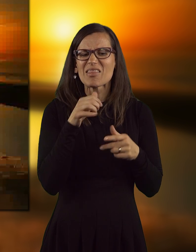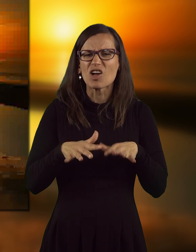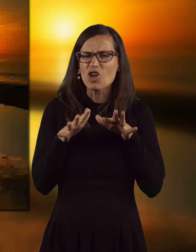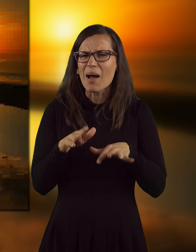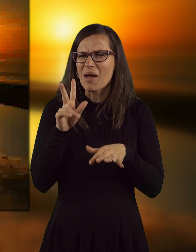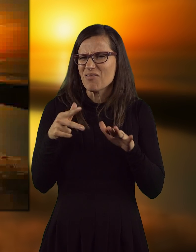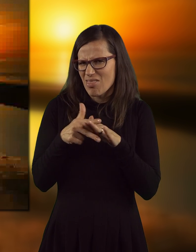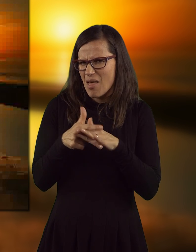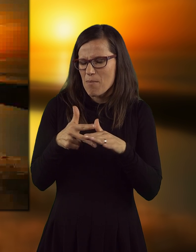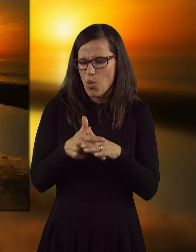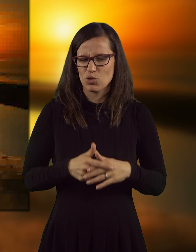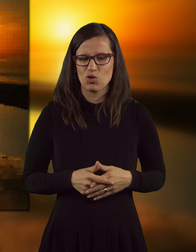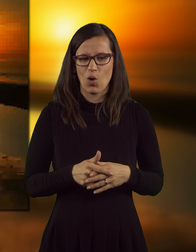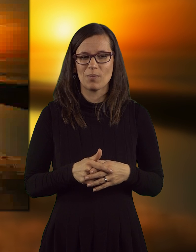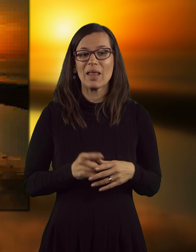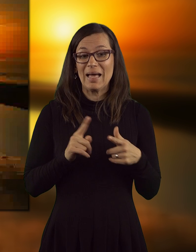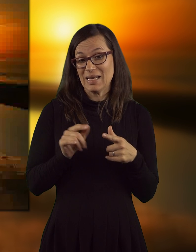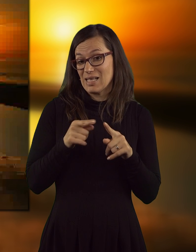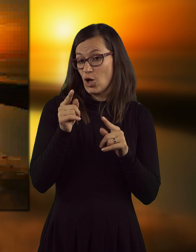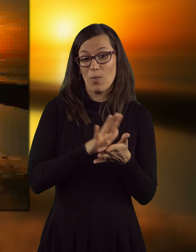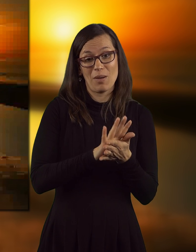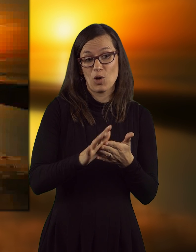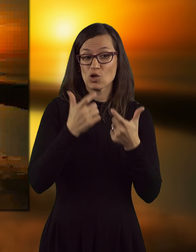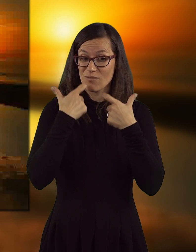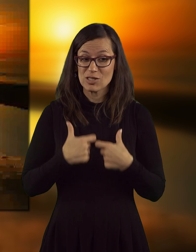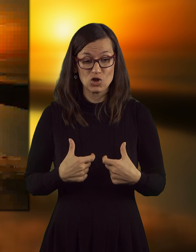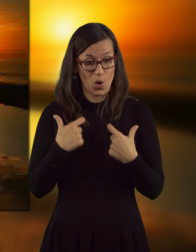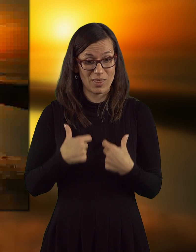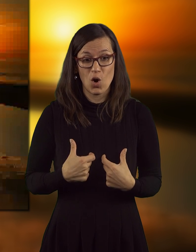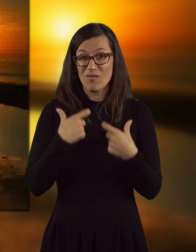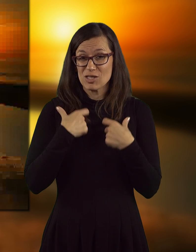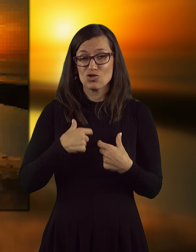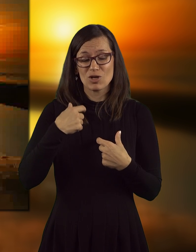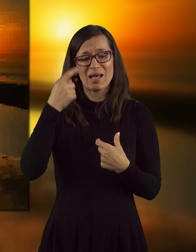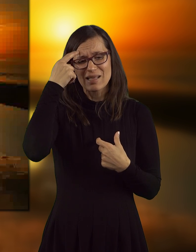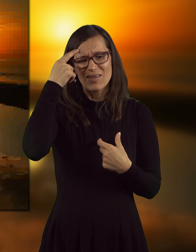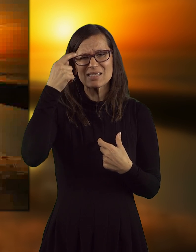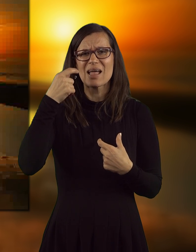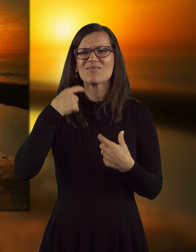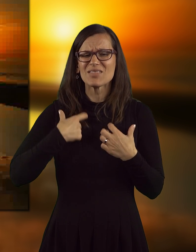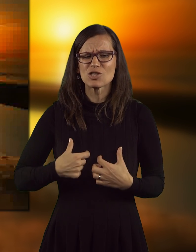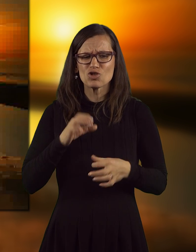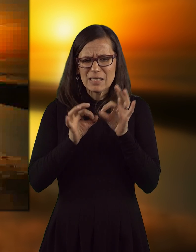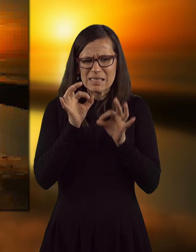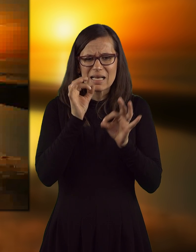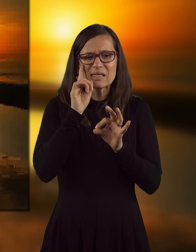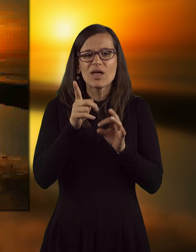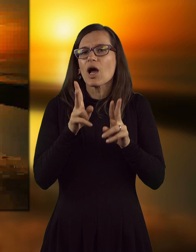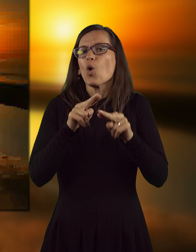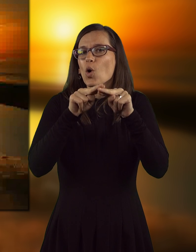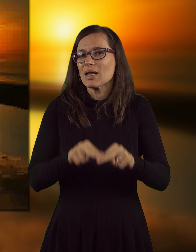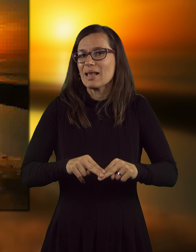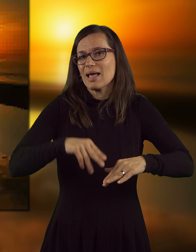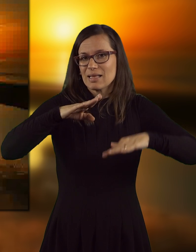toad and in the way. In other words, it really is that simple. Physical bodies, physical consciousness of physical cells know what to do to